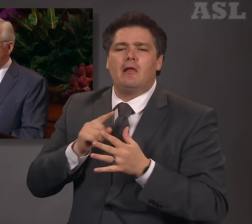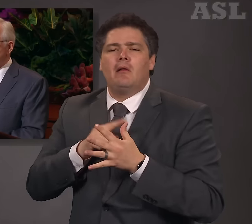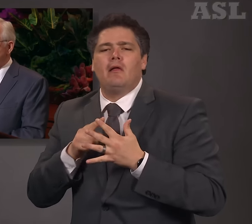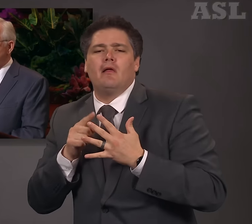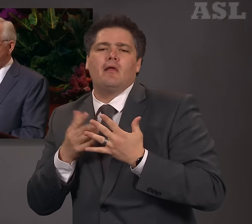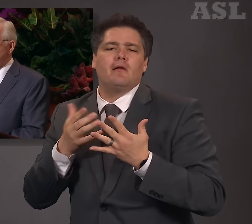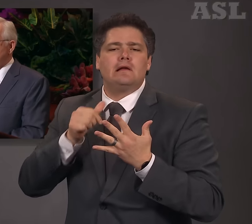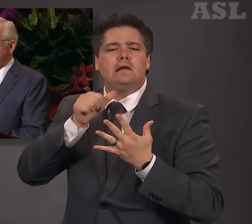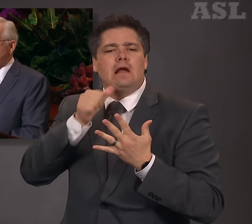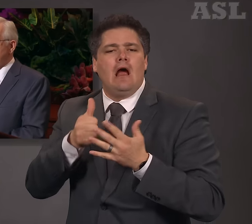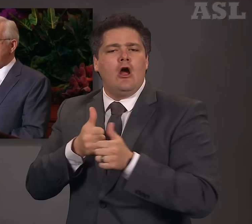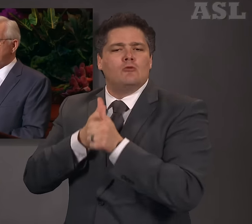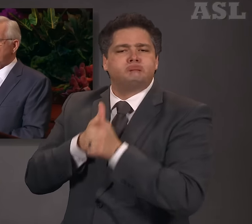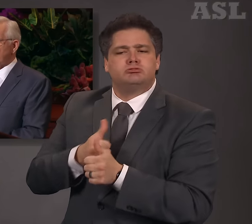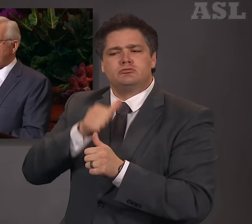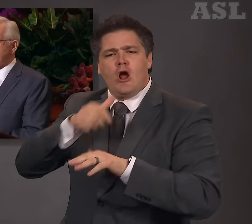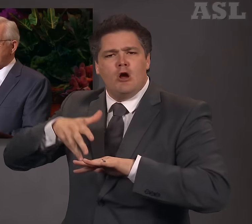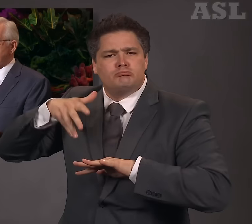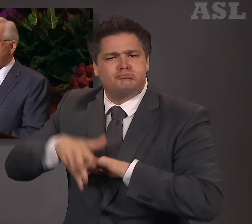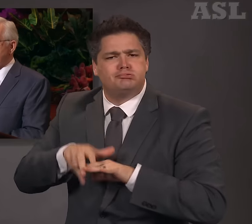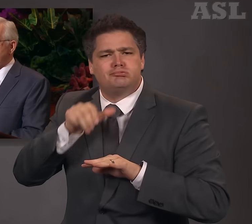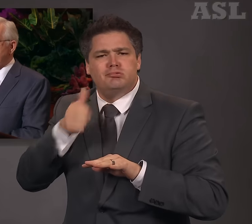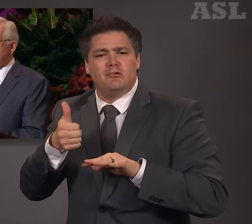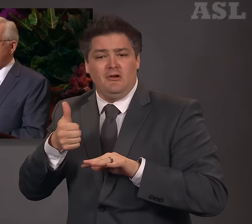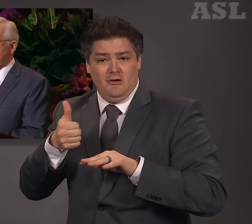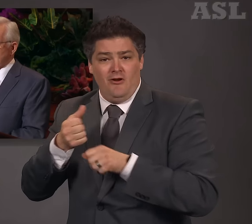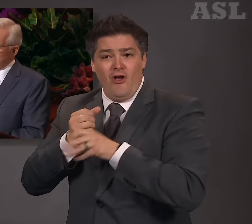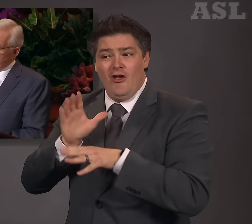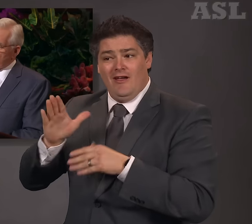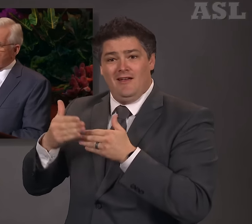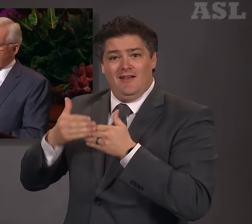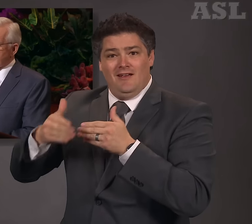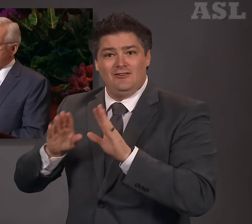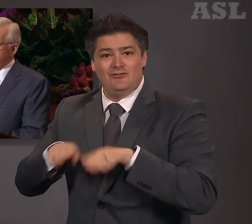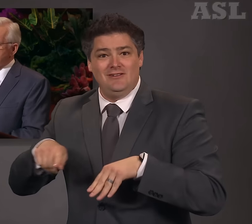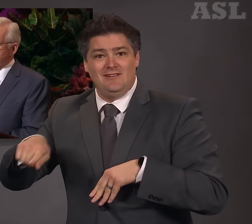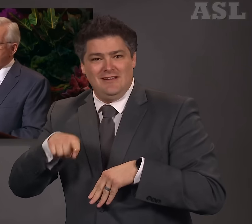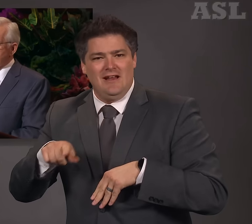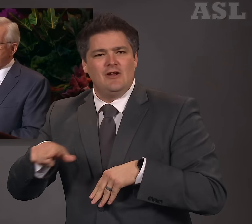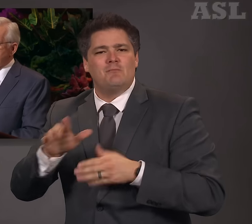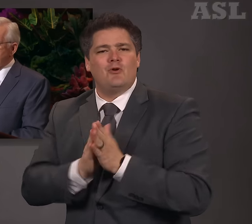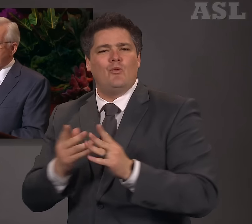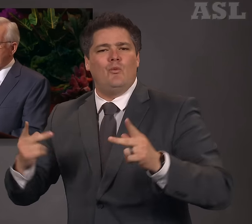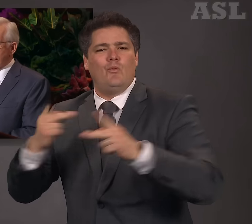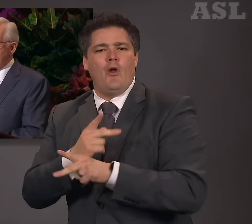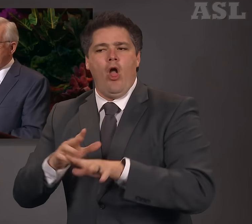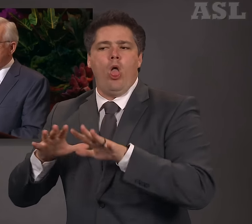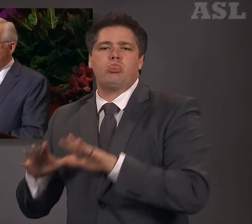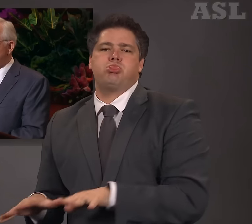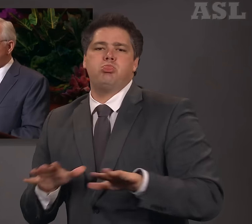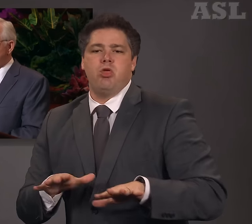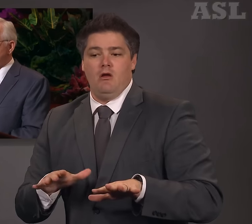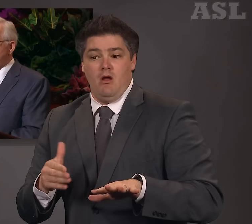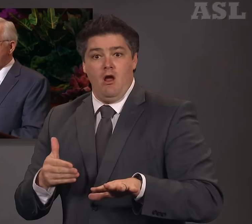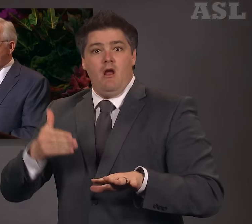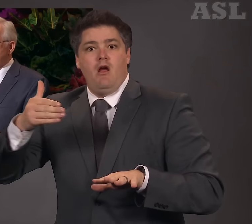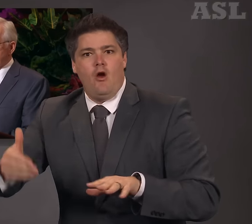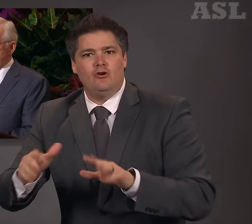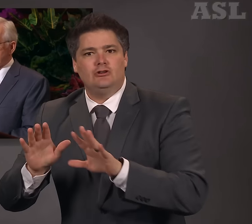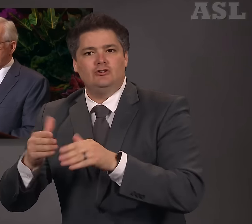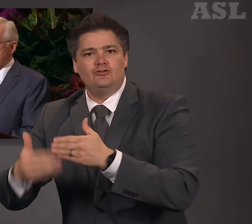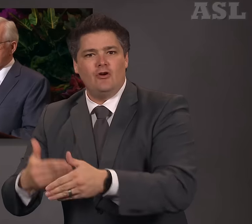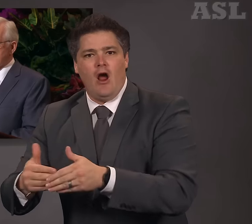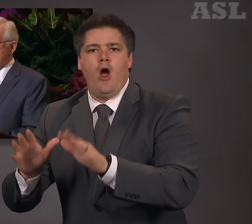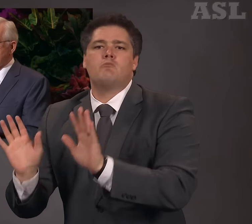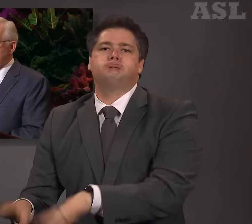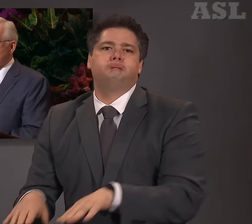children. Each generation in a family, or earlier generations in a family, may have reflected